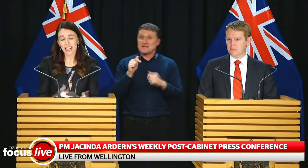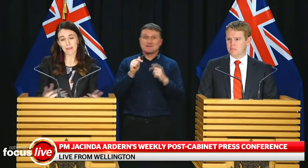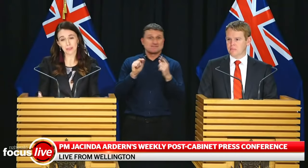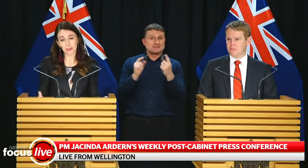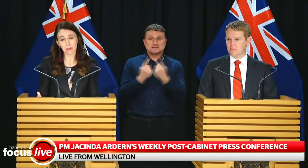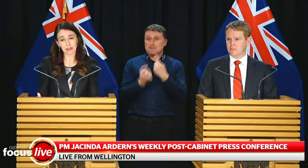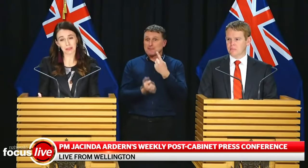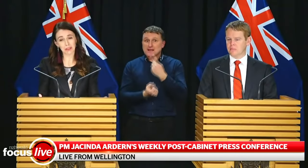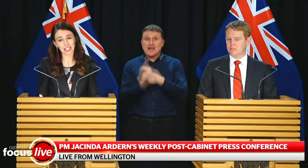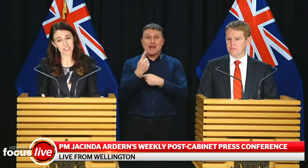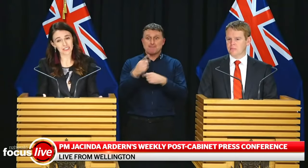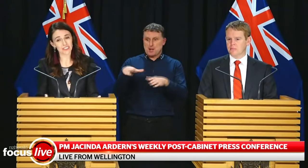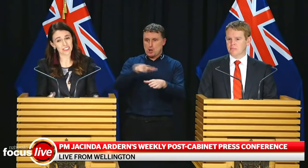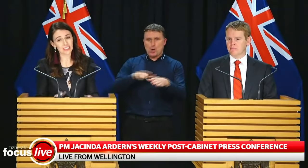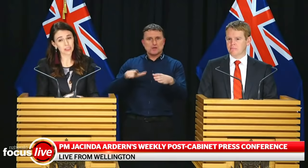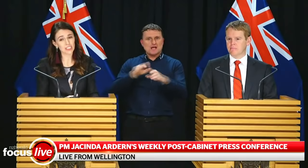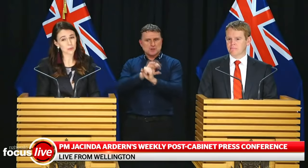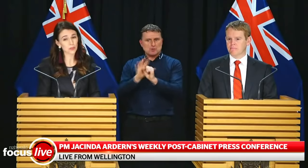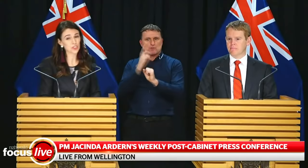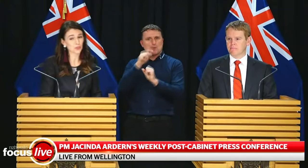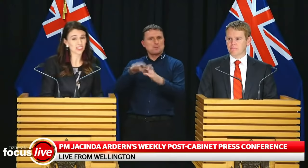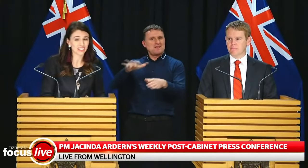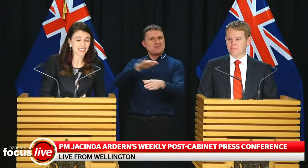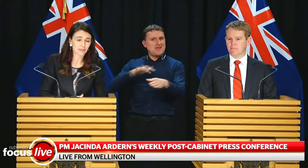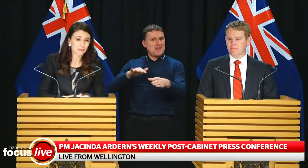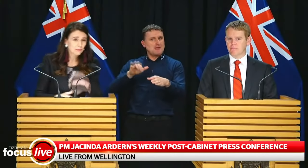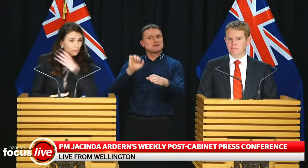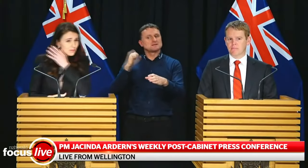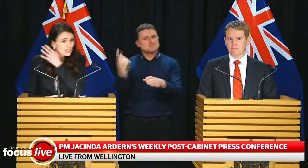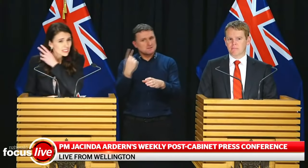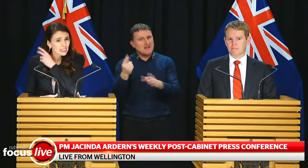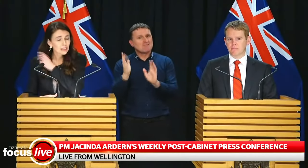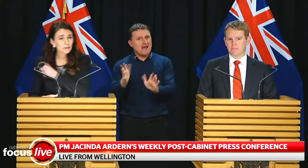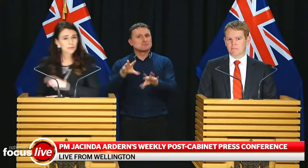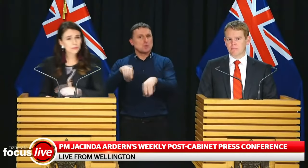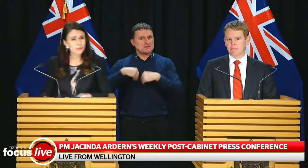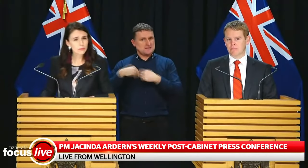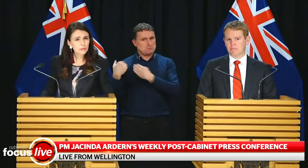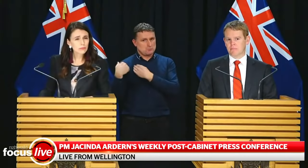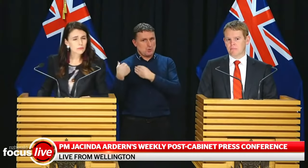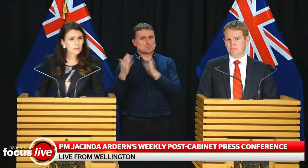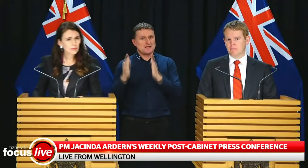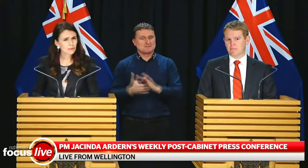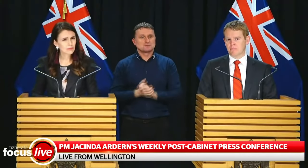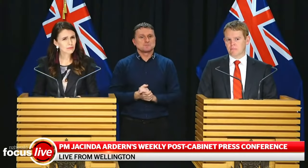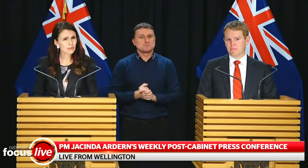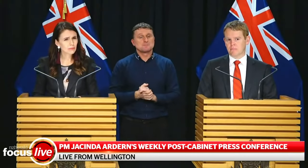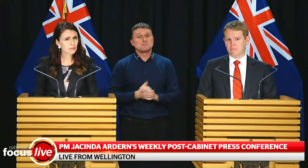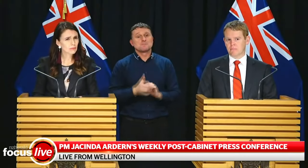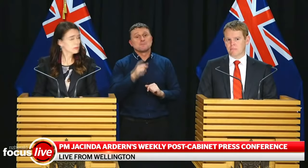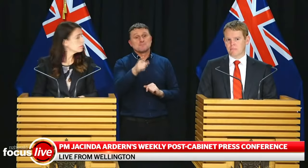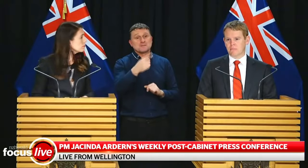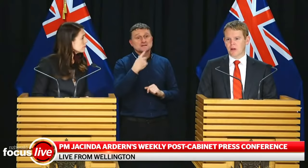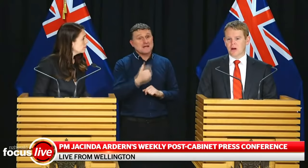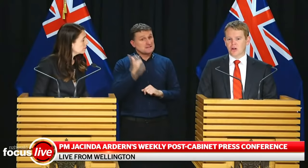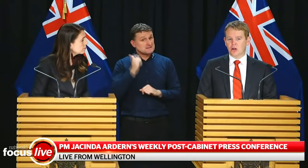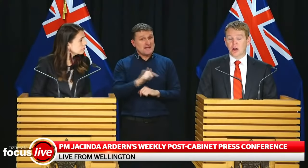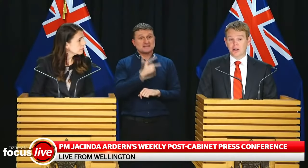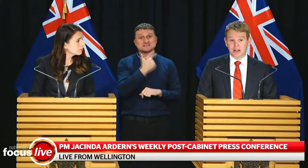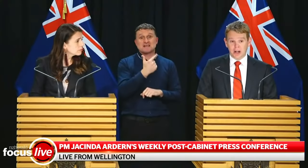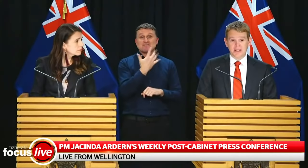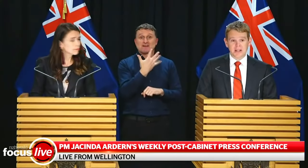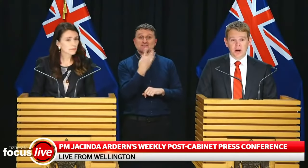if they happen to have been in a location of interest, and we will still rely on that. 254 people were tested in Wellington yesterday. Is that good enough?